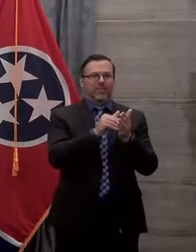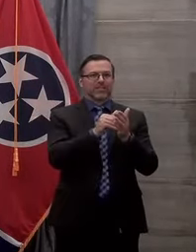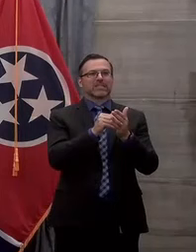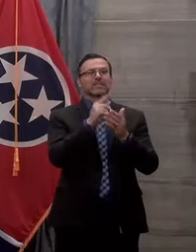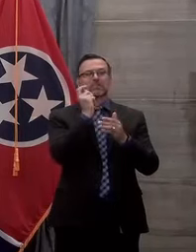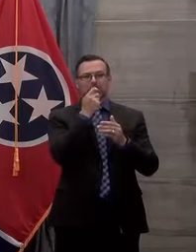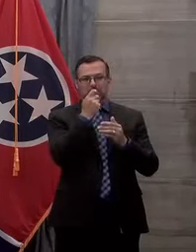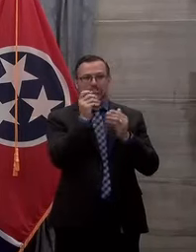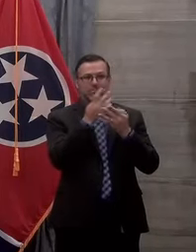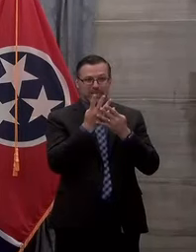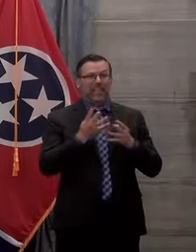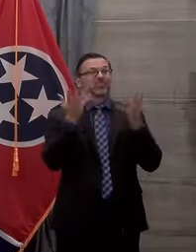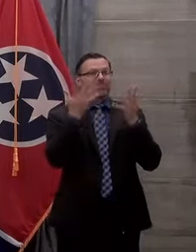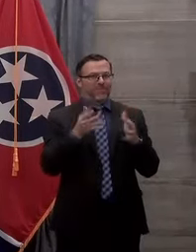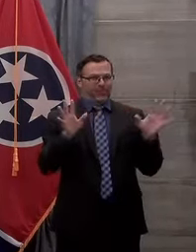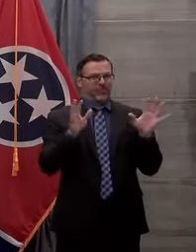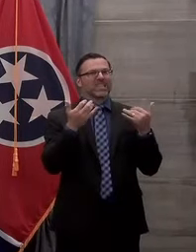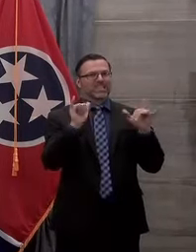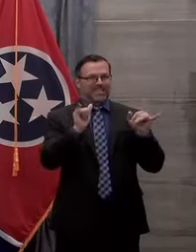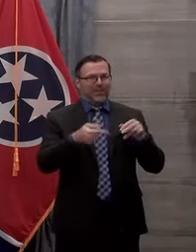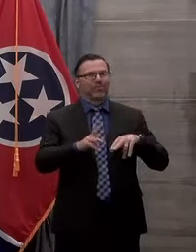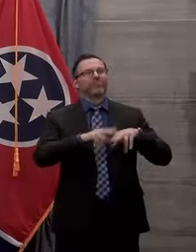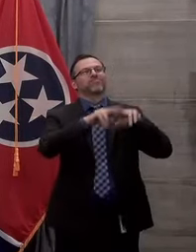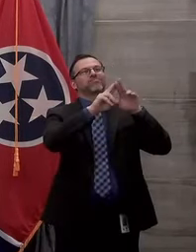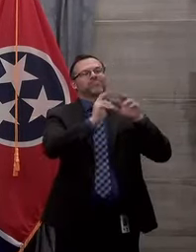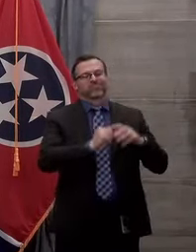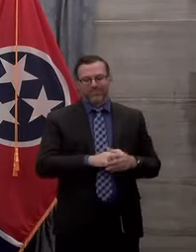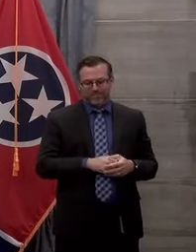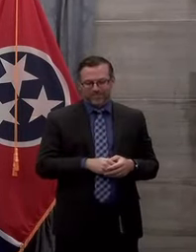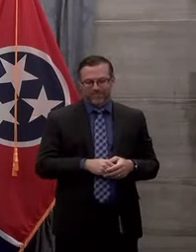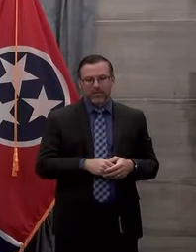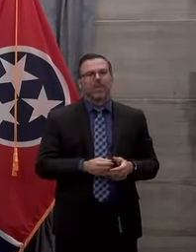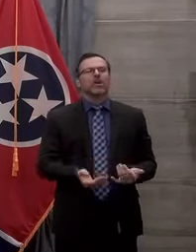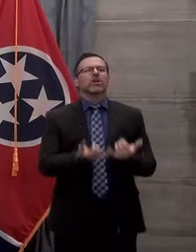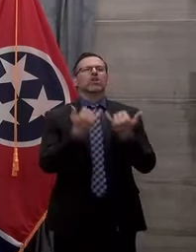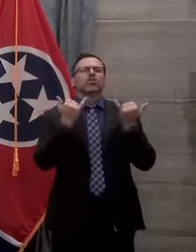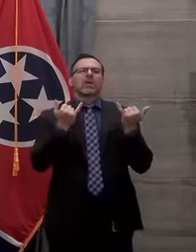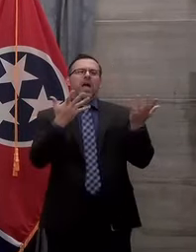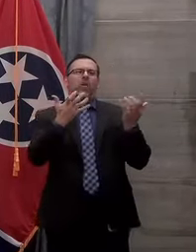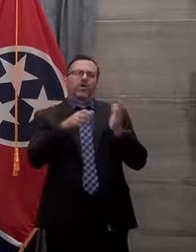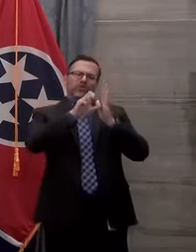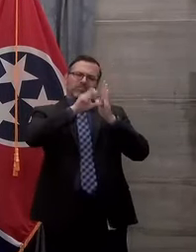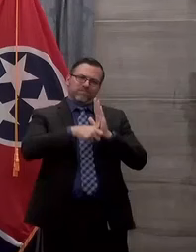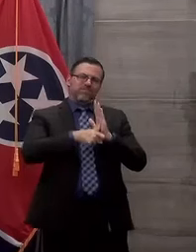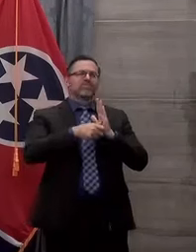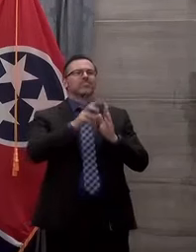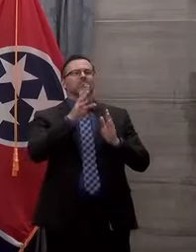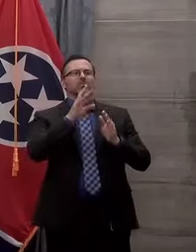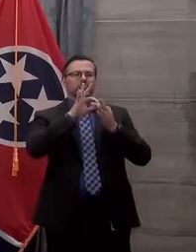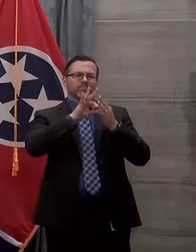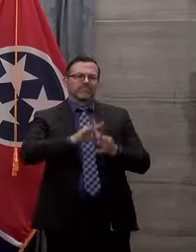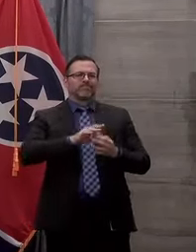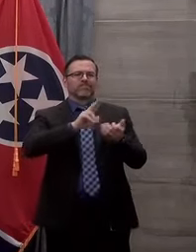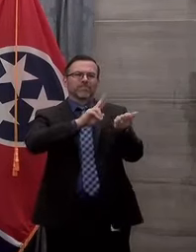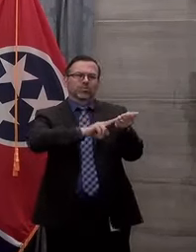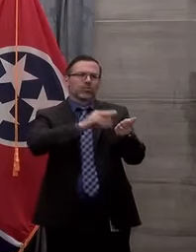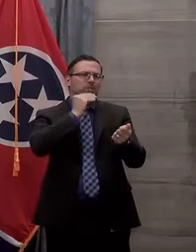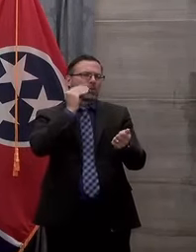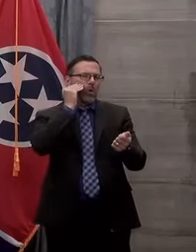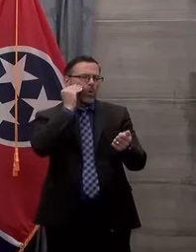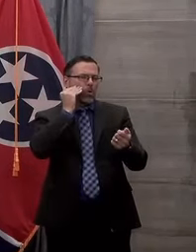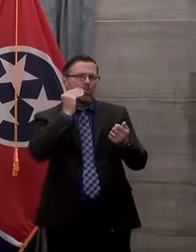day. As the governor mentioned, I want to spend most of my time today talking about the nursing home visitation